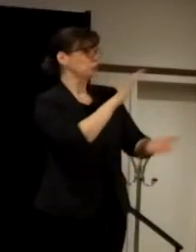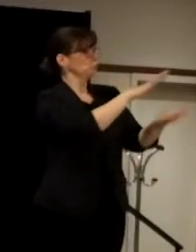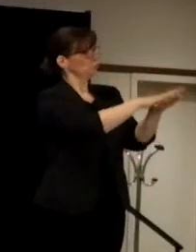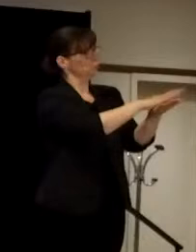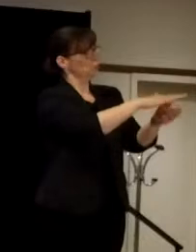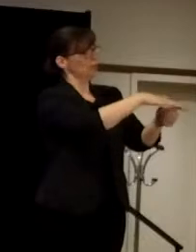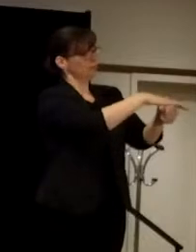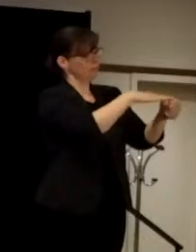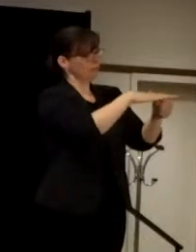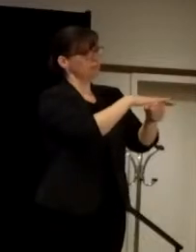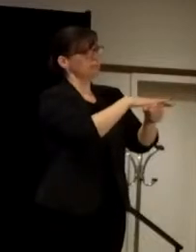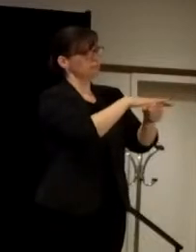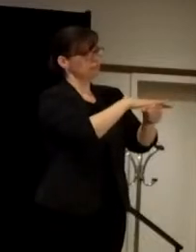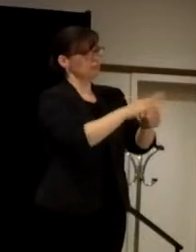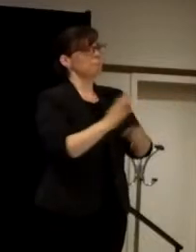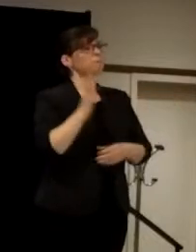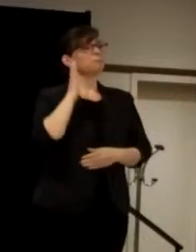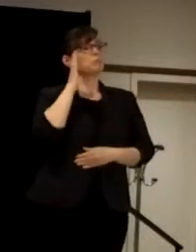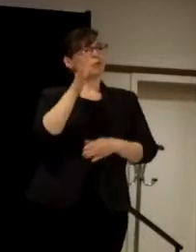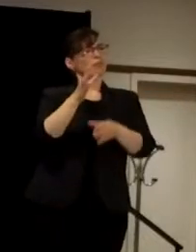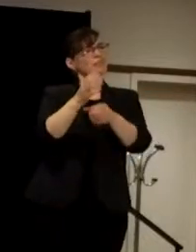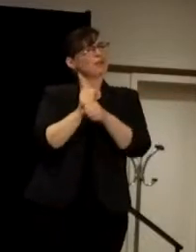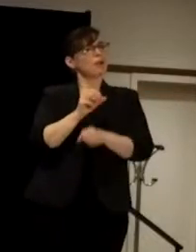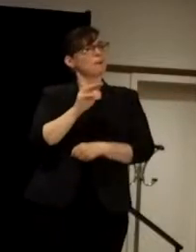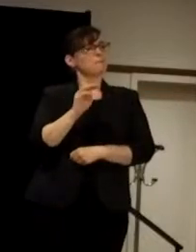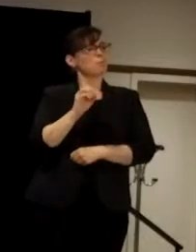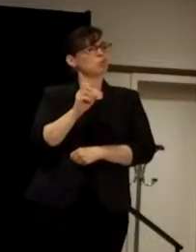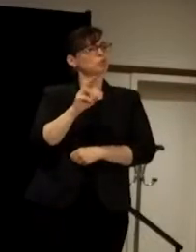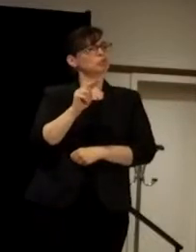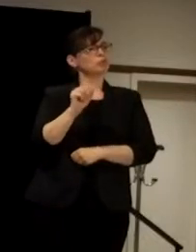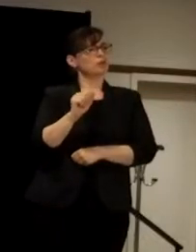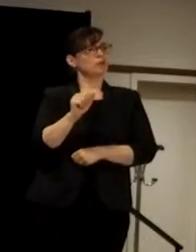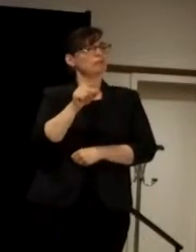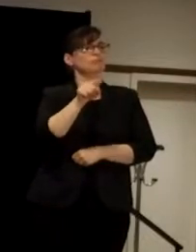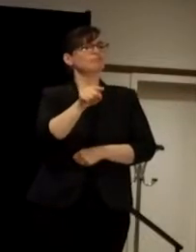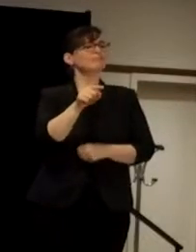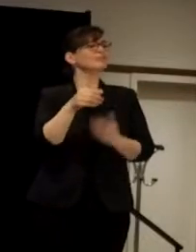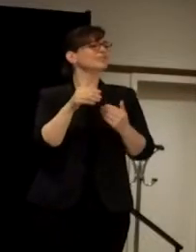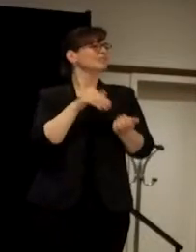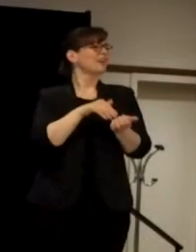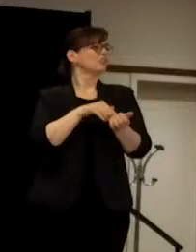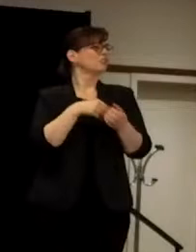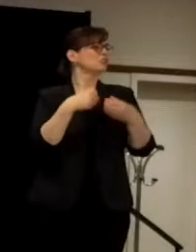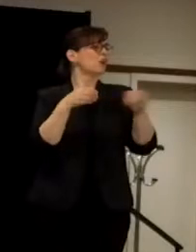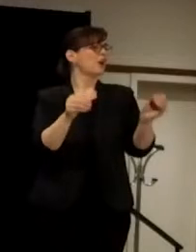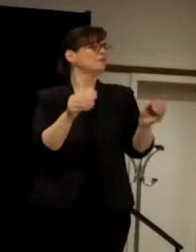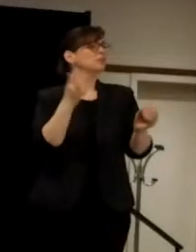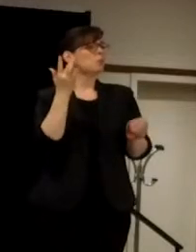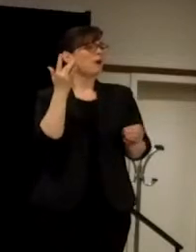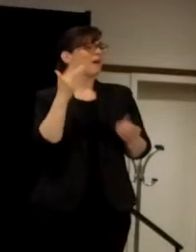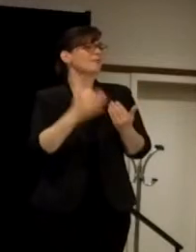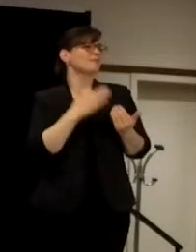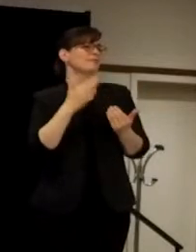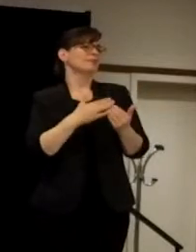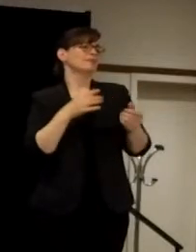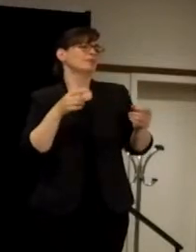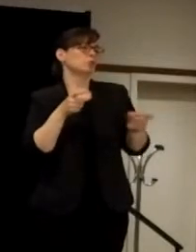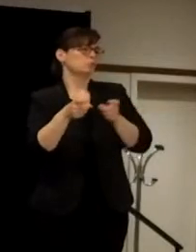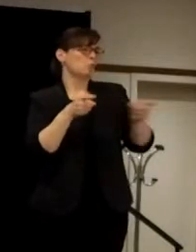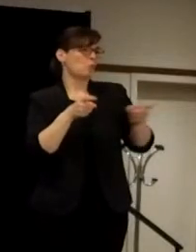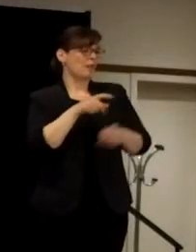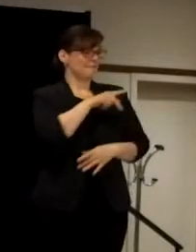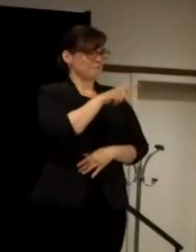that's certainly parents can talk to their doctors about the safety of the vaccine, but they probably physically won't have the Pfizer